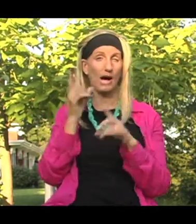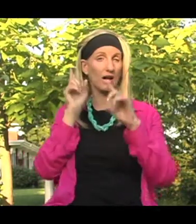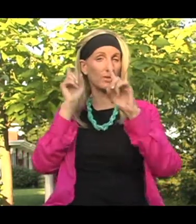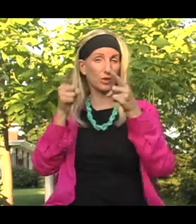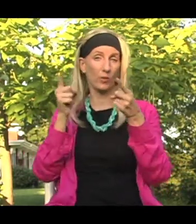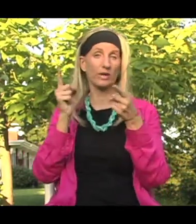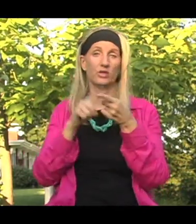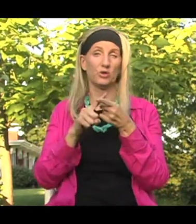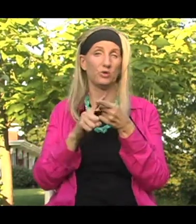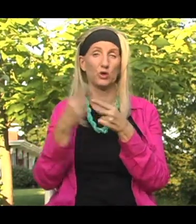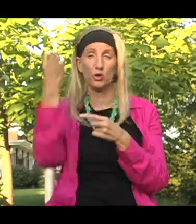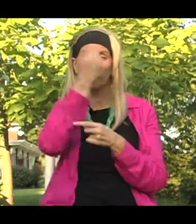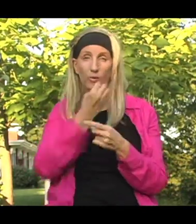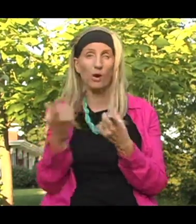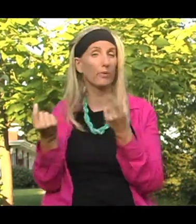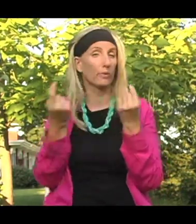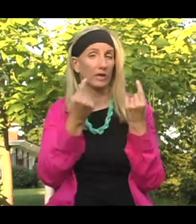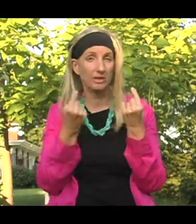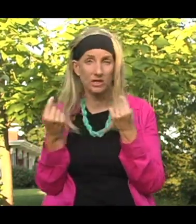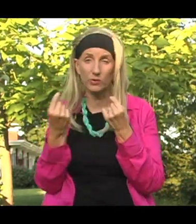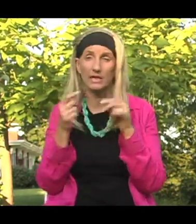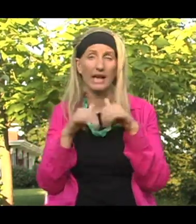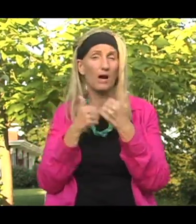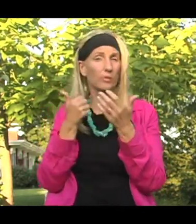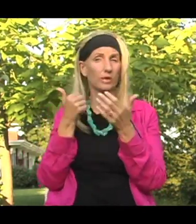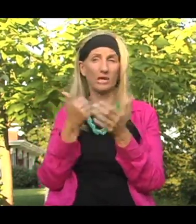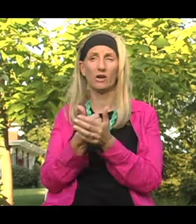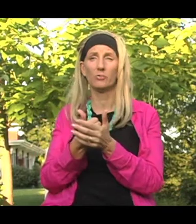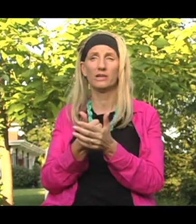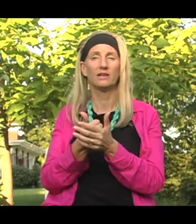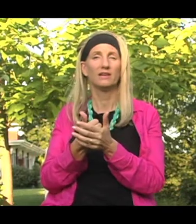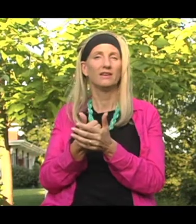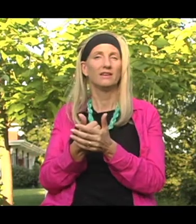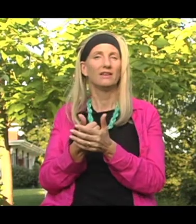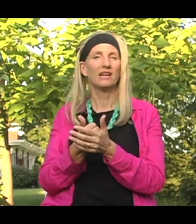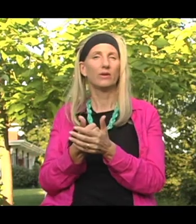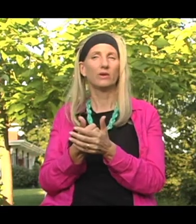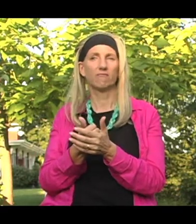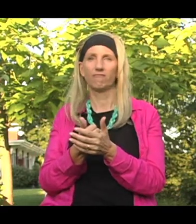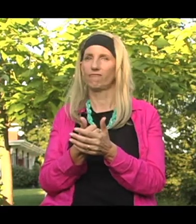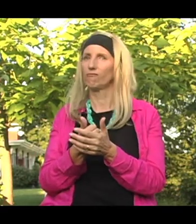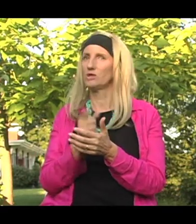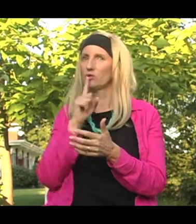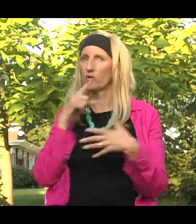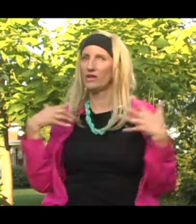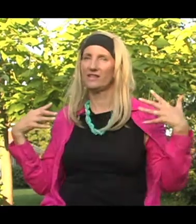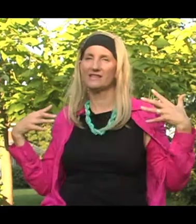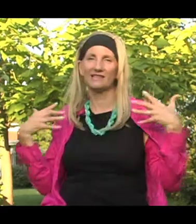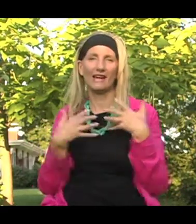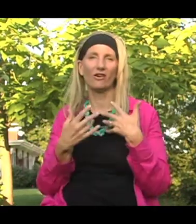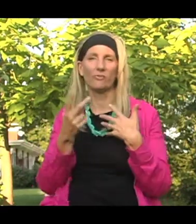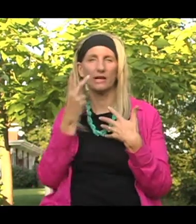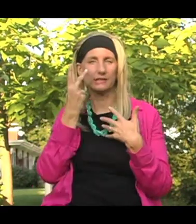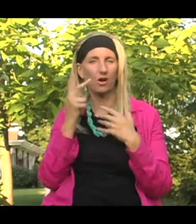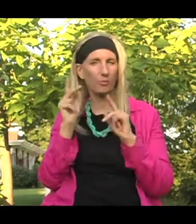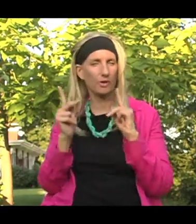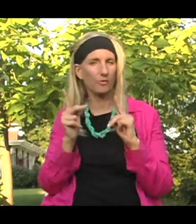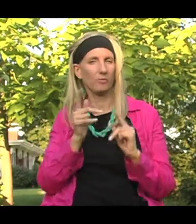I was going to Europe and what we were going to be doing and how we were going to be helping. And I was really scared, but I saw people be